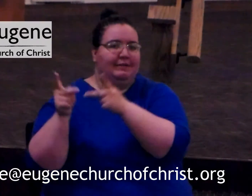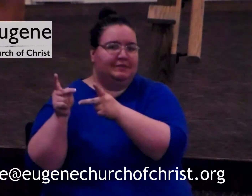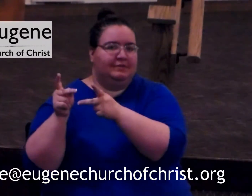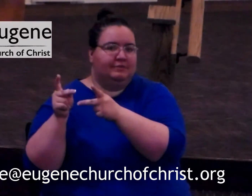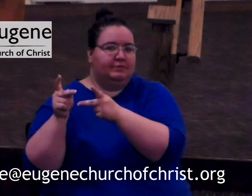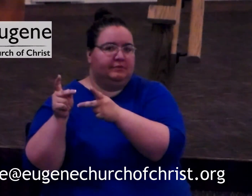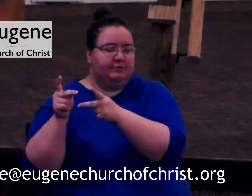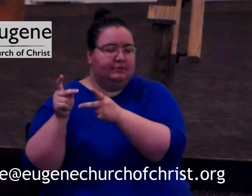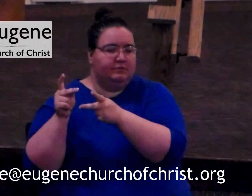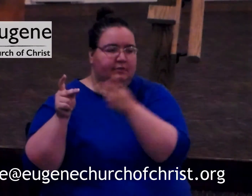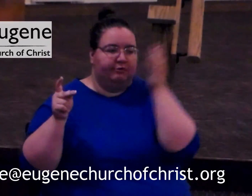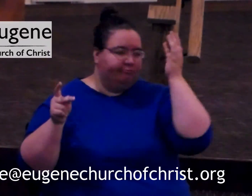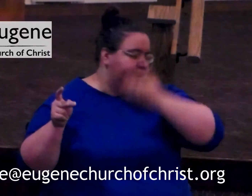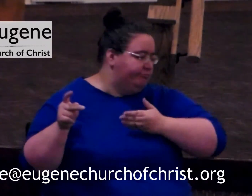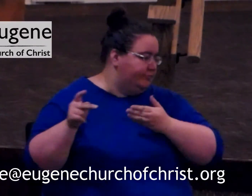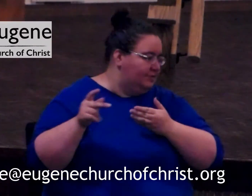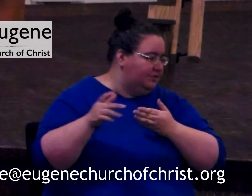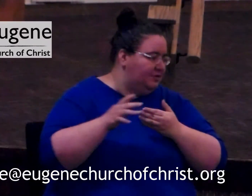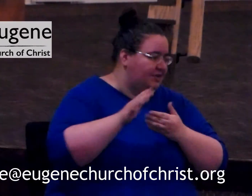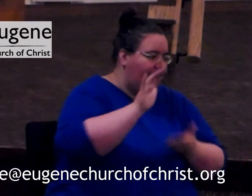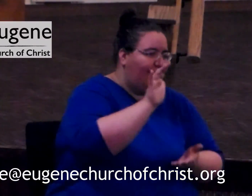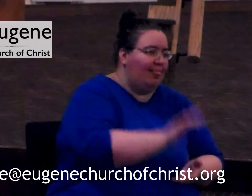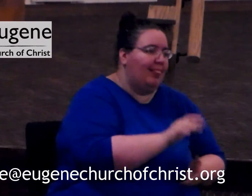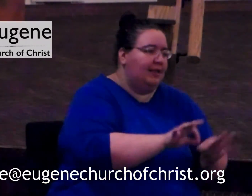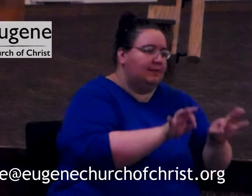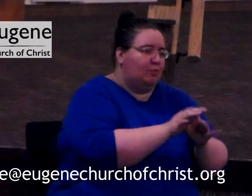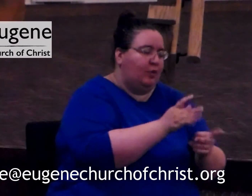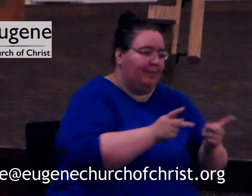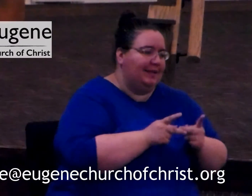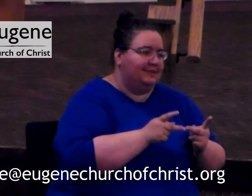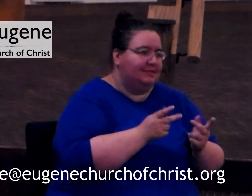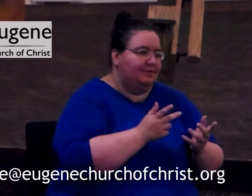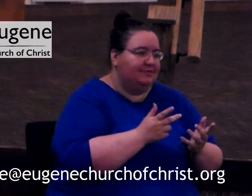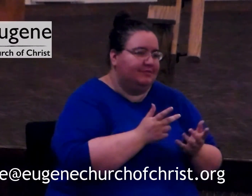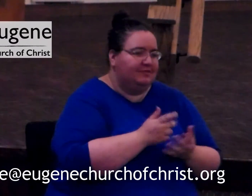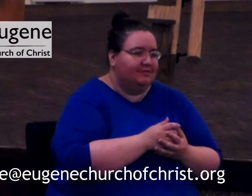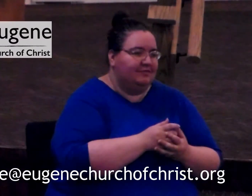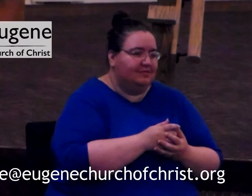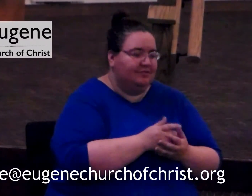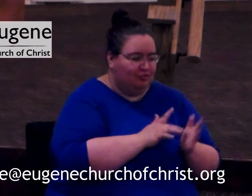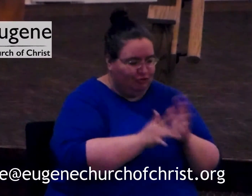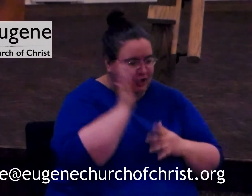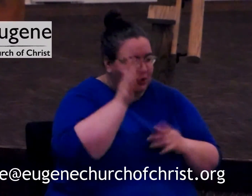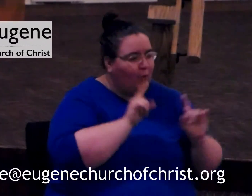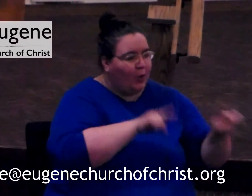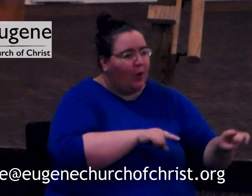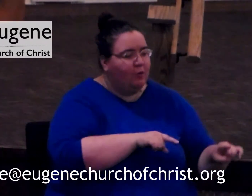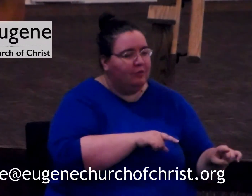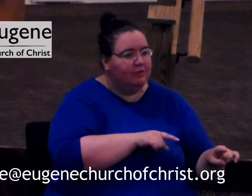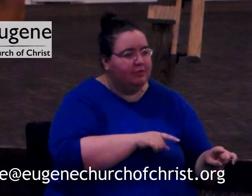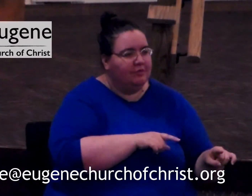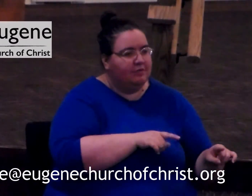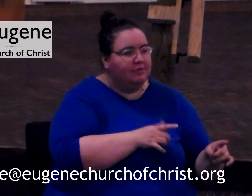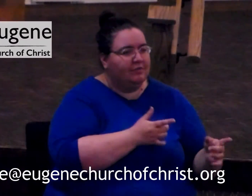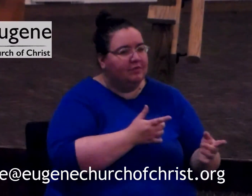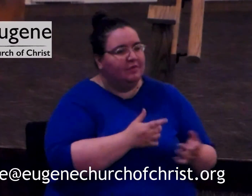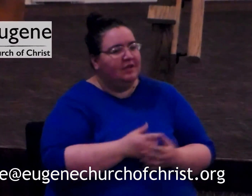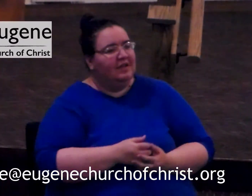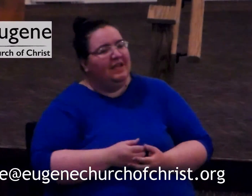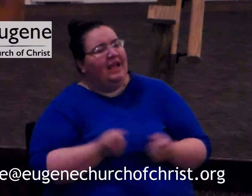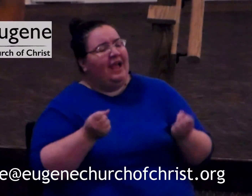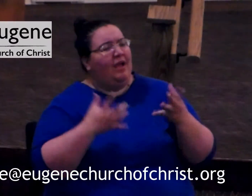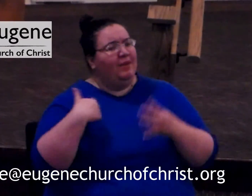to? How many of us would think of going to the home of a leper, or whatever our